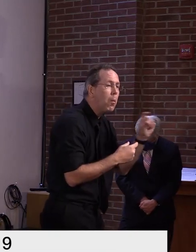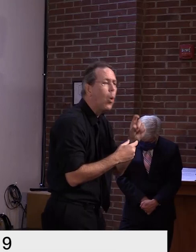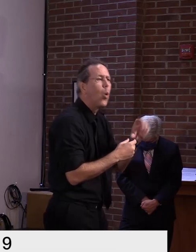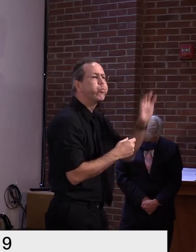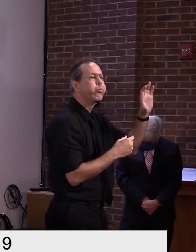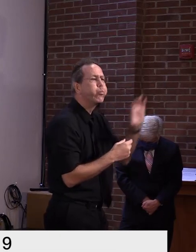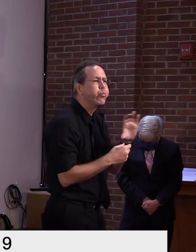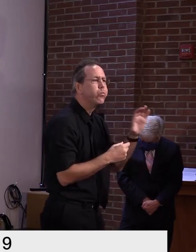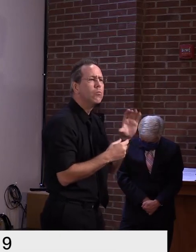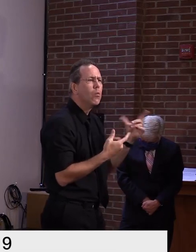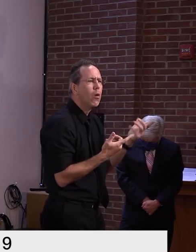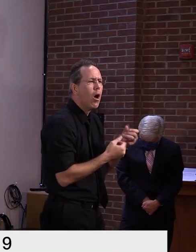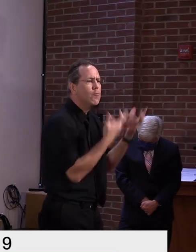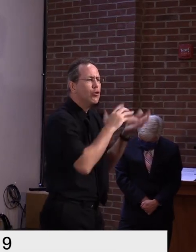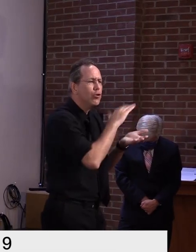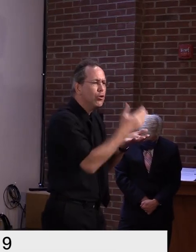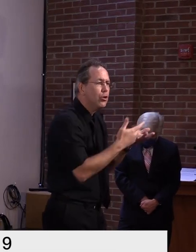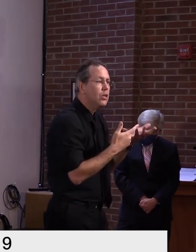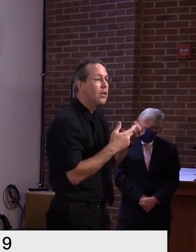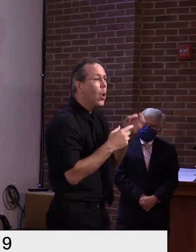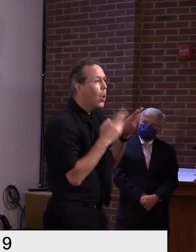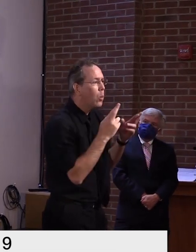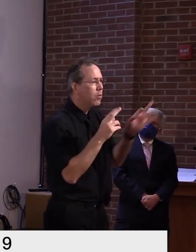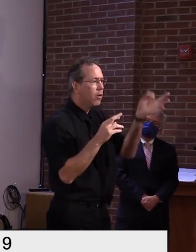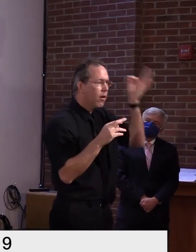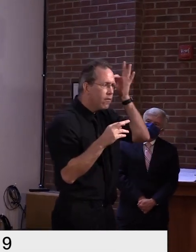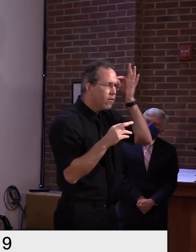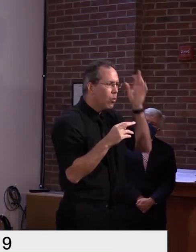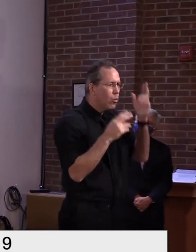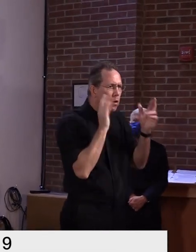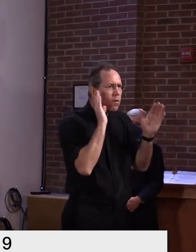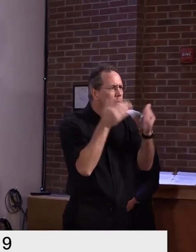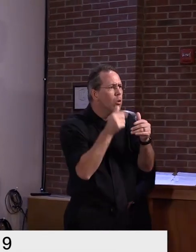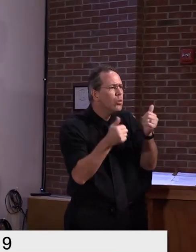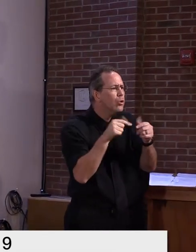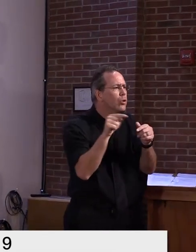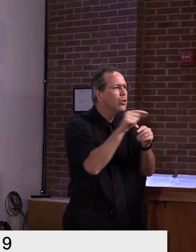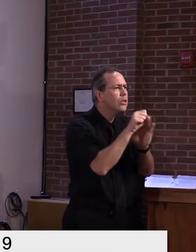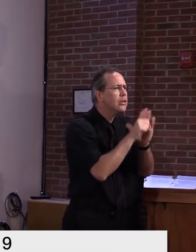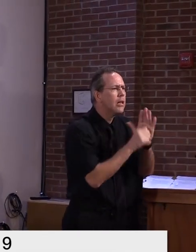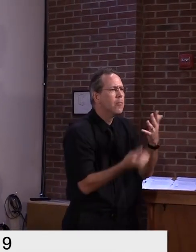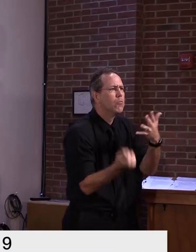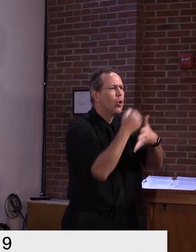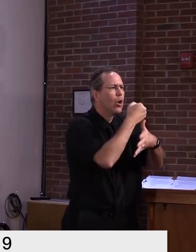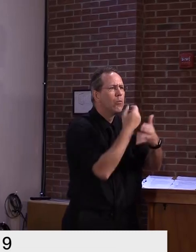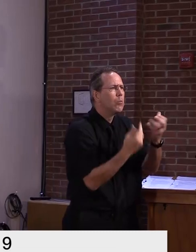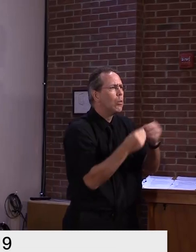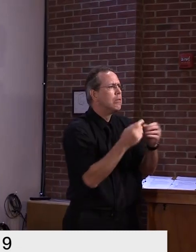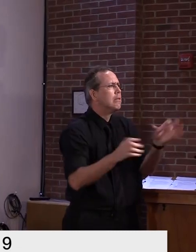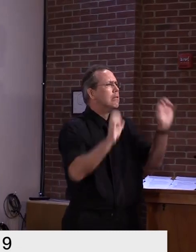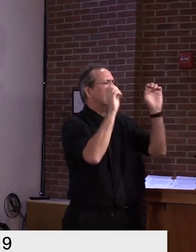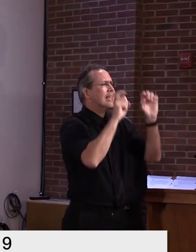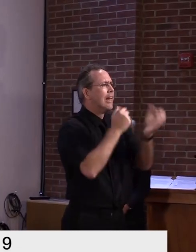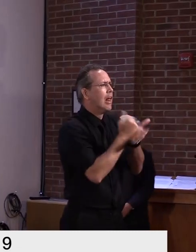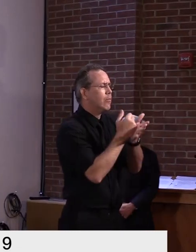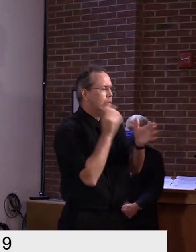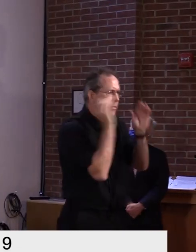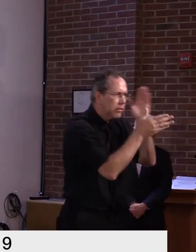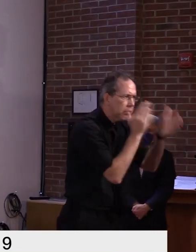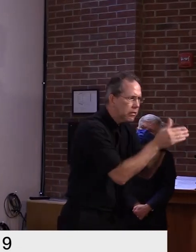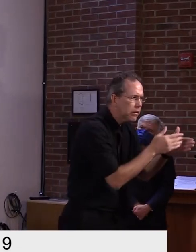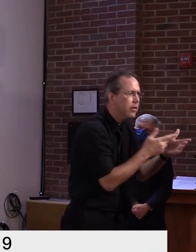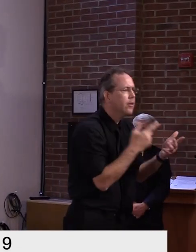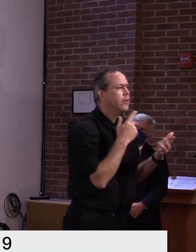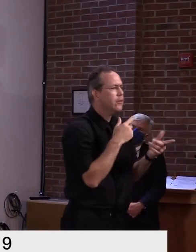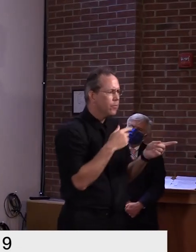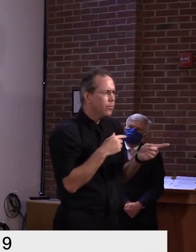there be prioritization early on so that the higher priority groups, such as healthcare workers who are face to face with the